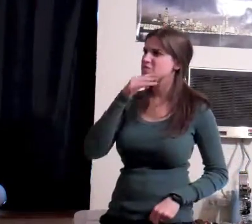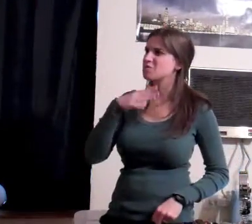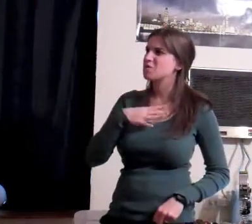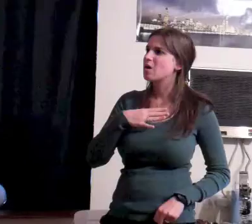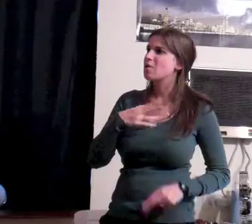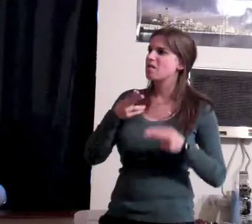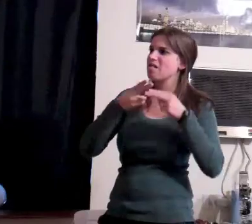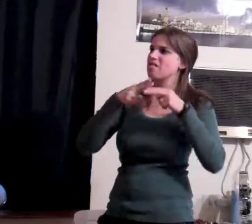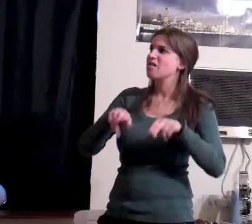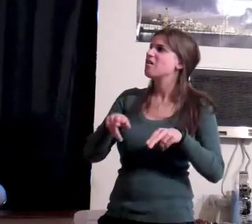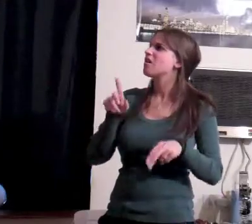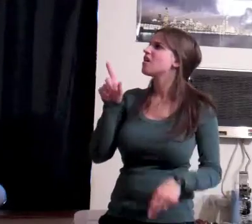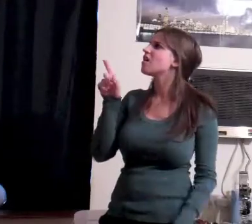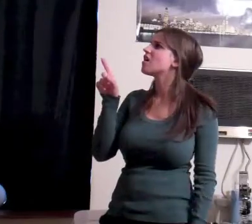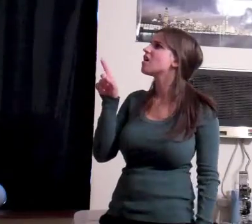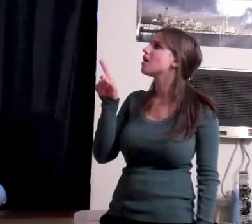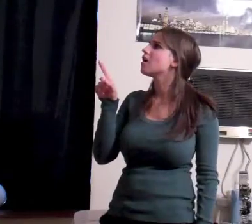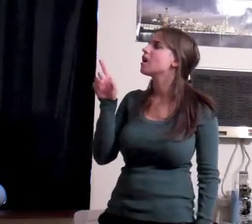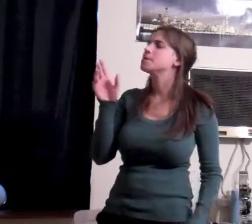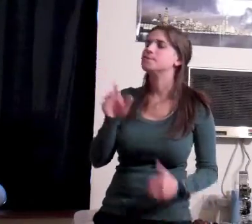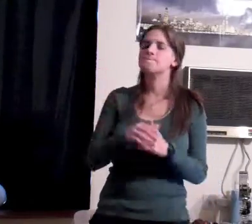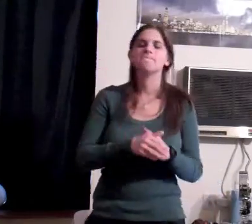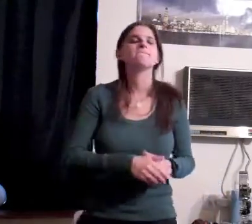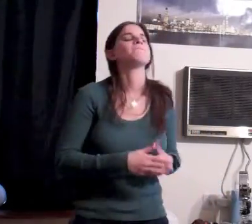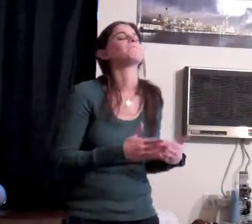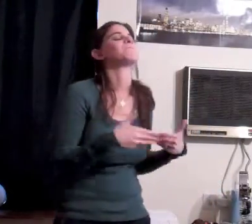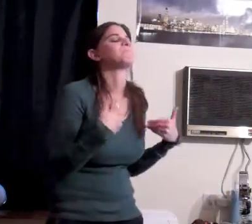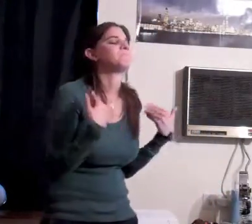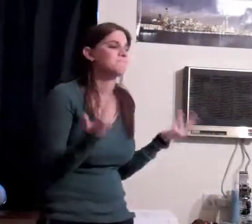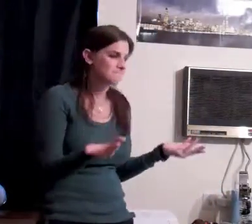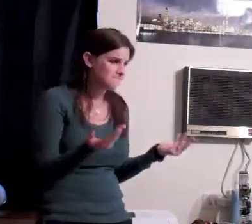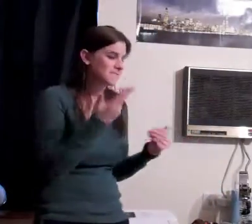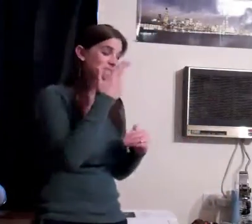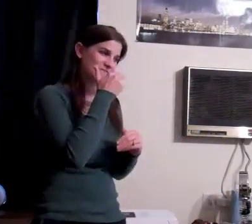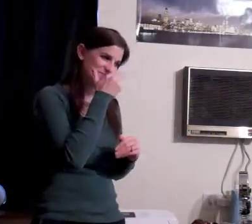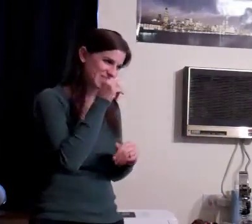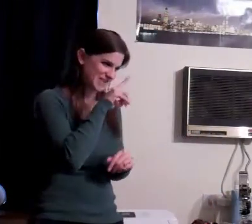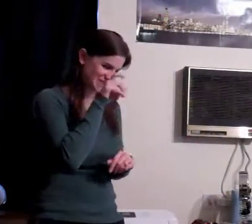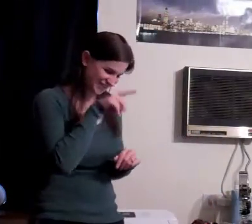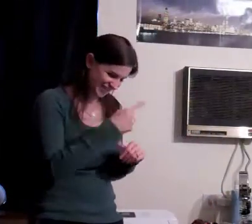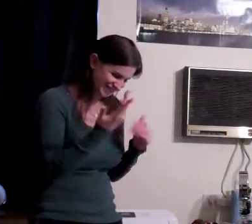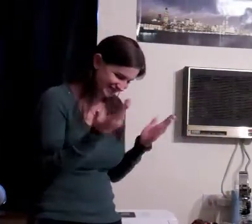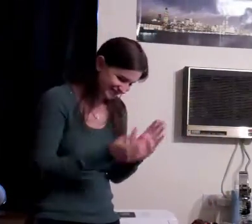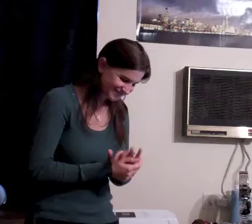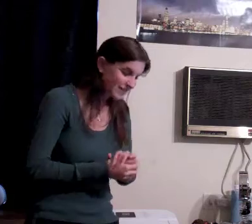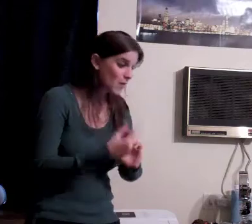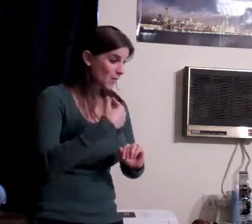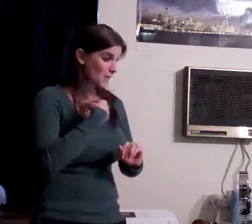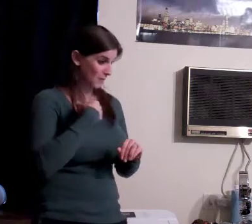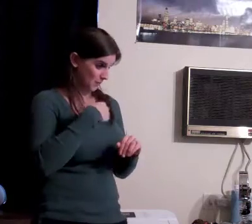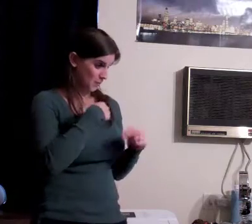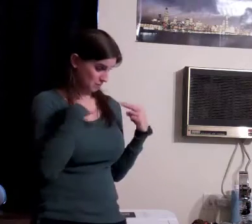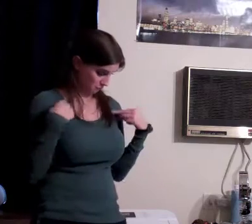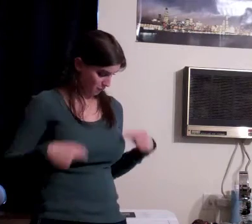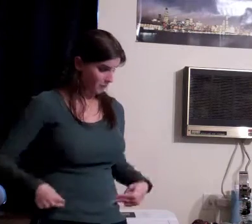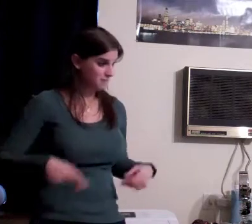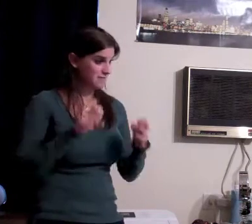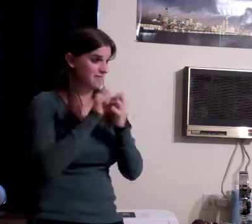And I said, well, funny you should ask. We have evolved to have our own